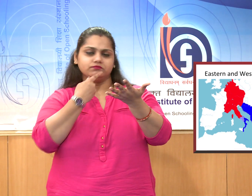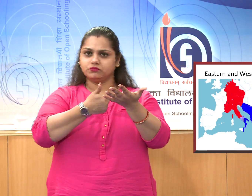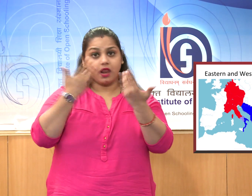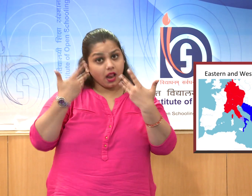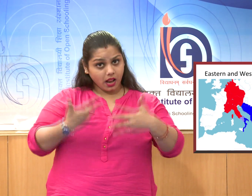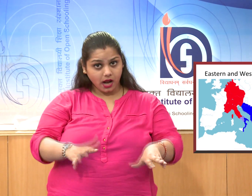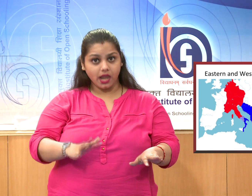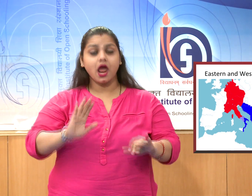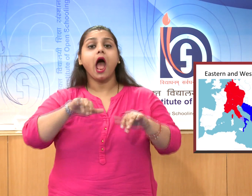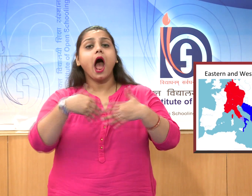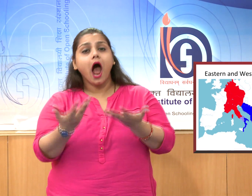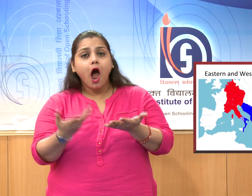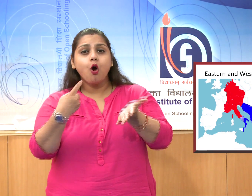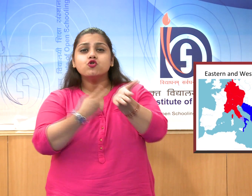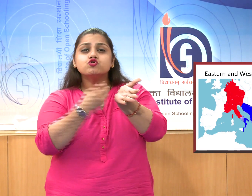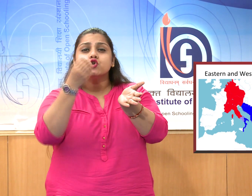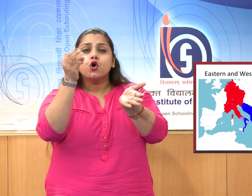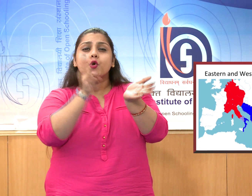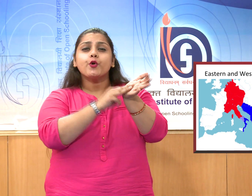how the Roman Empire